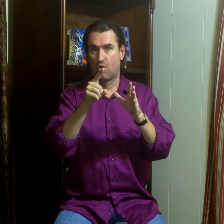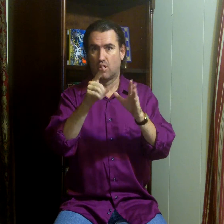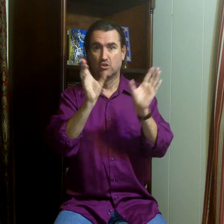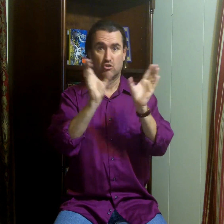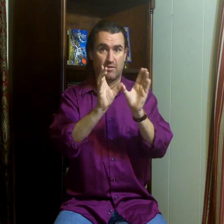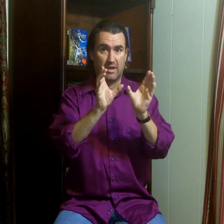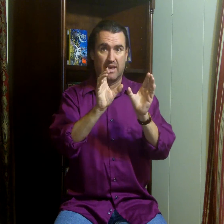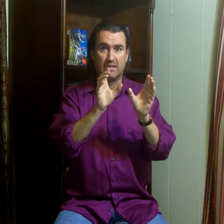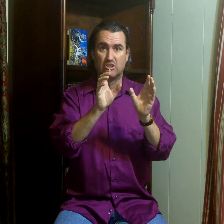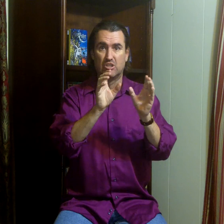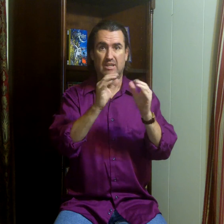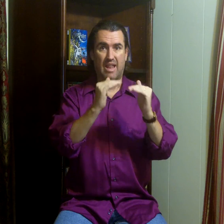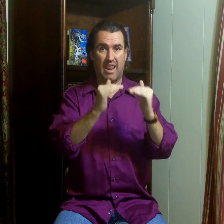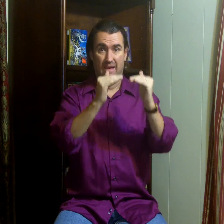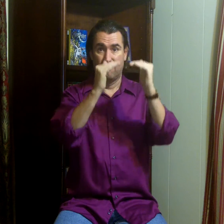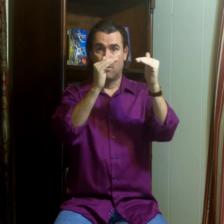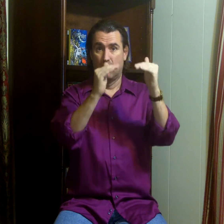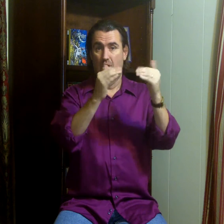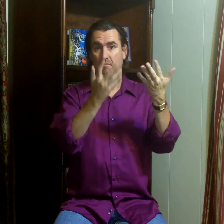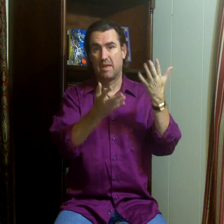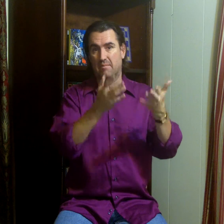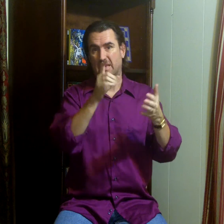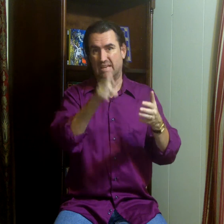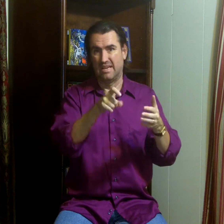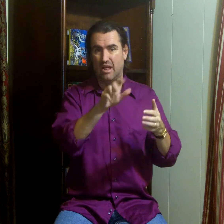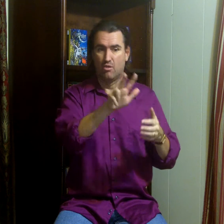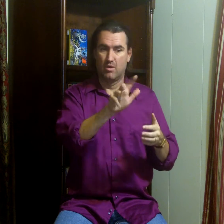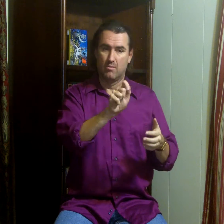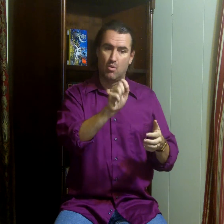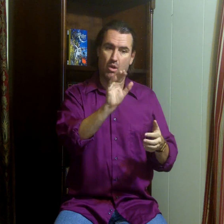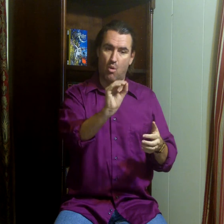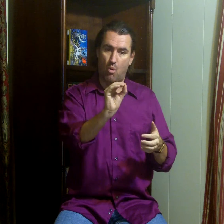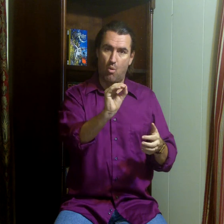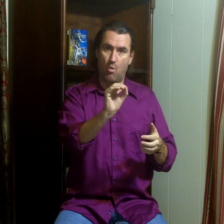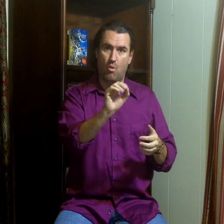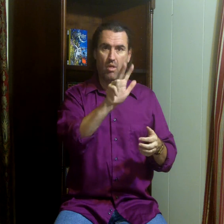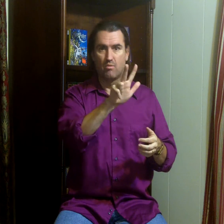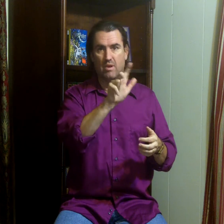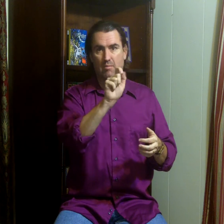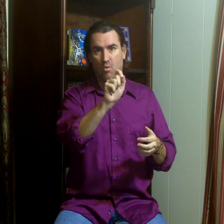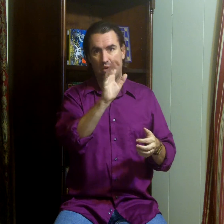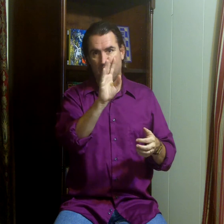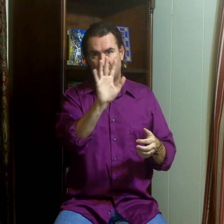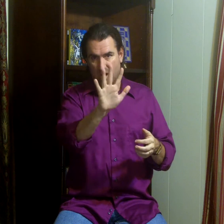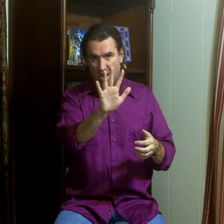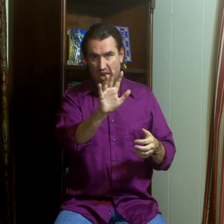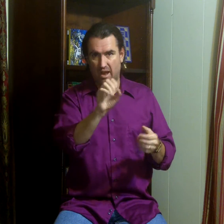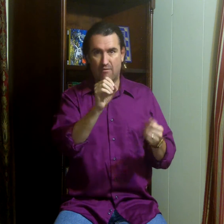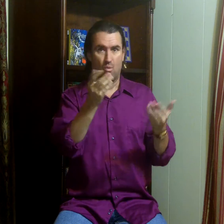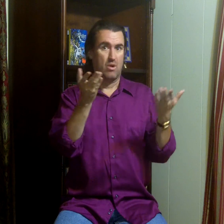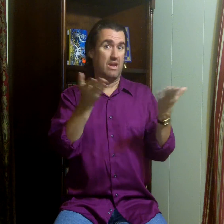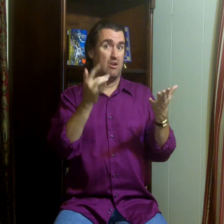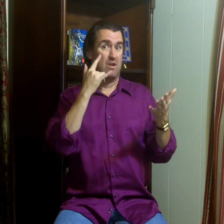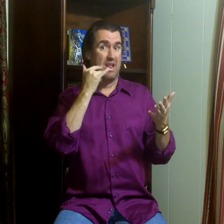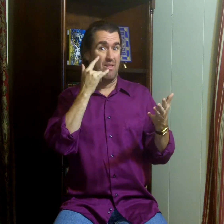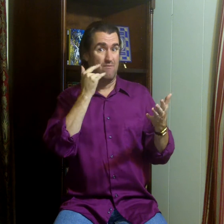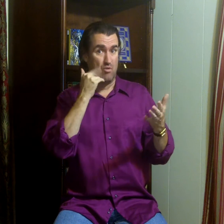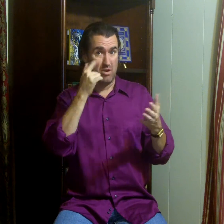or better on the test. Some will require a 3.5. States like California, to work in the K-12, you need to